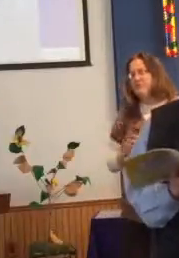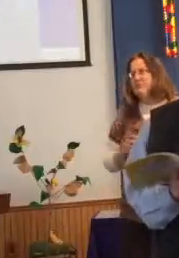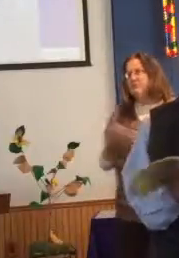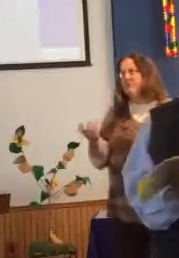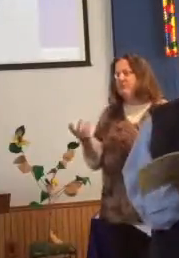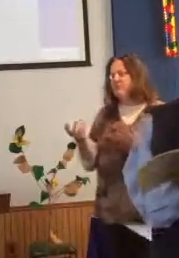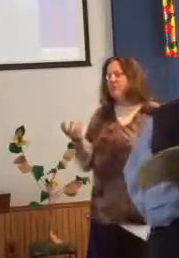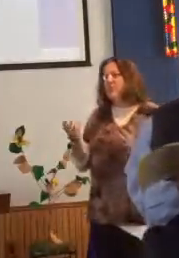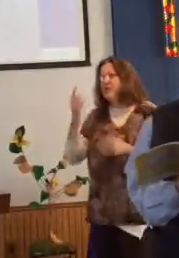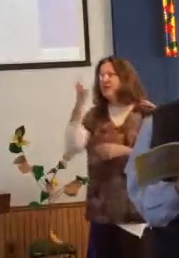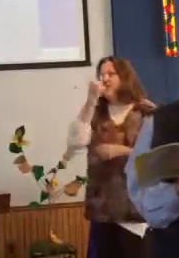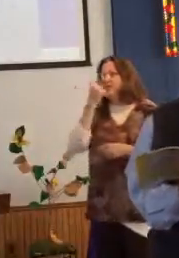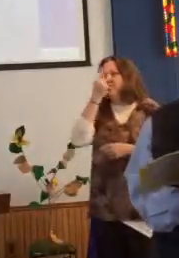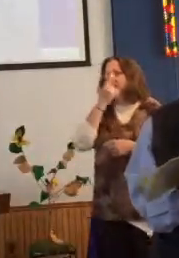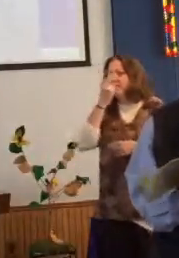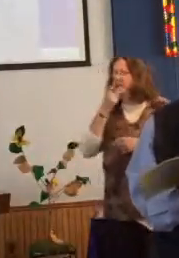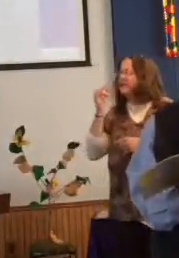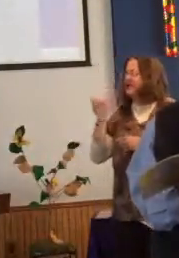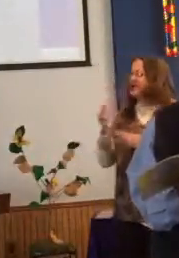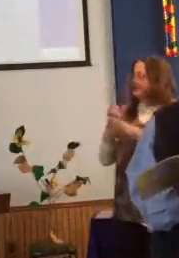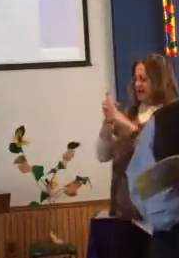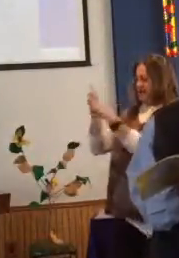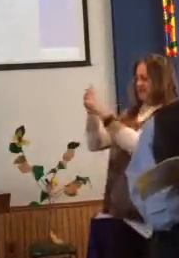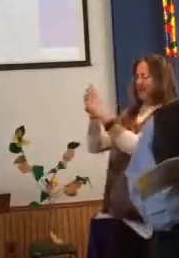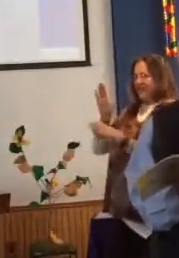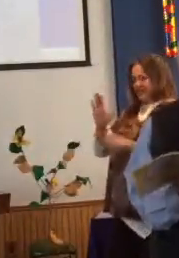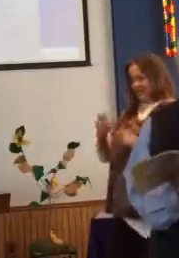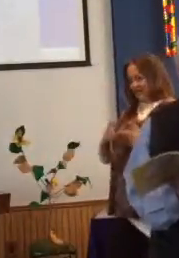and enjoy caterpillar living."